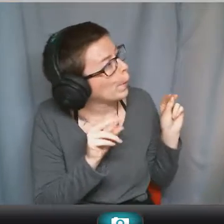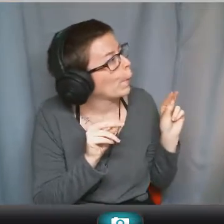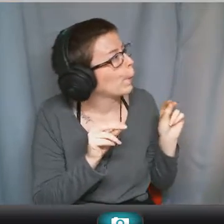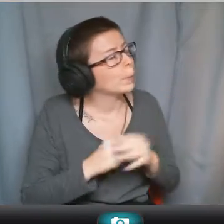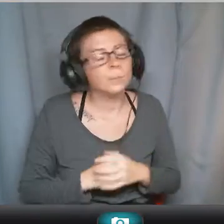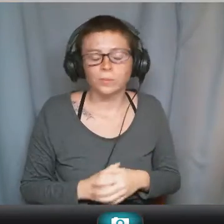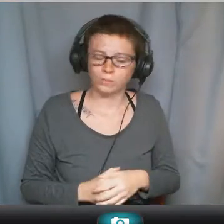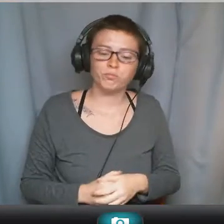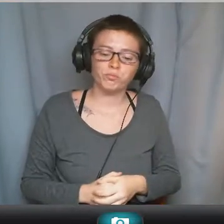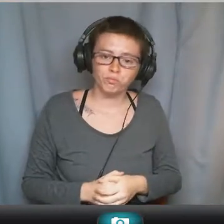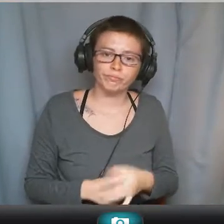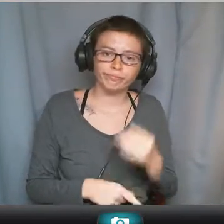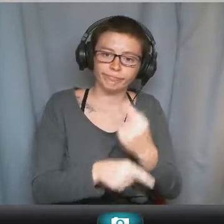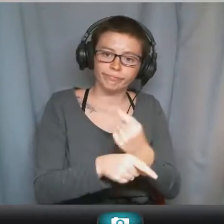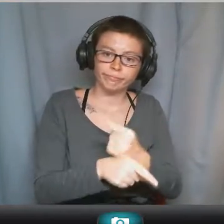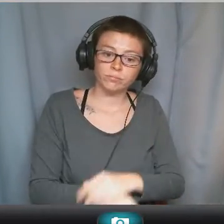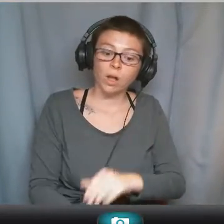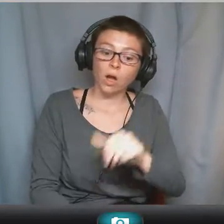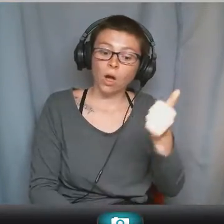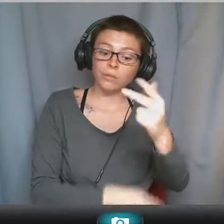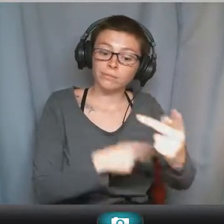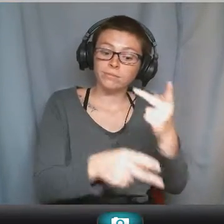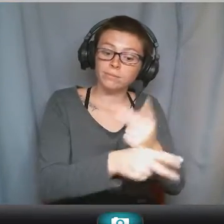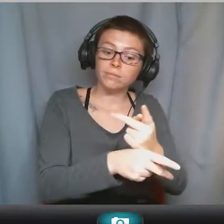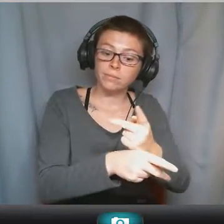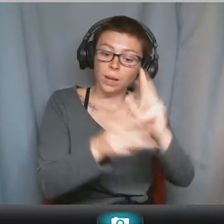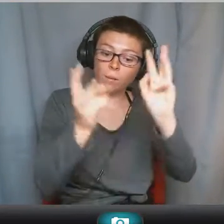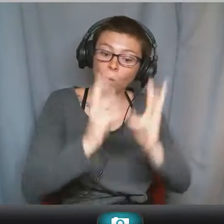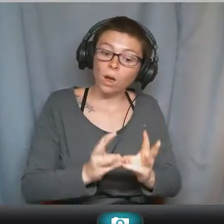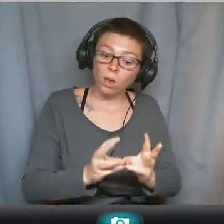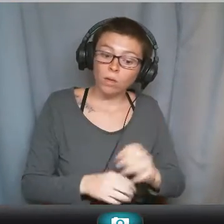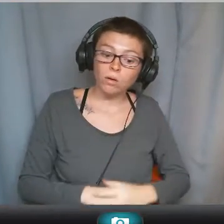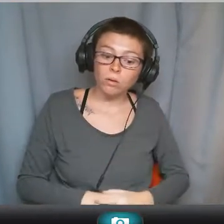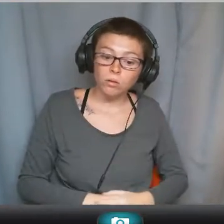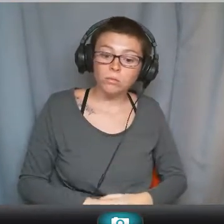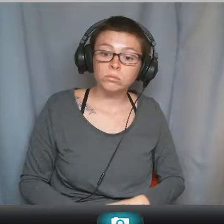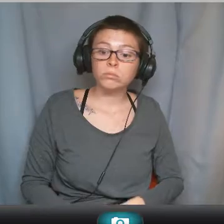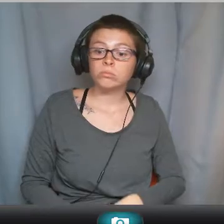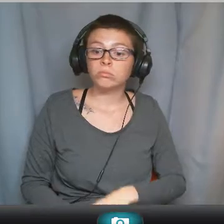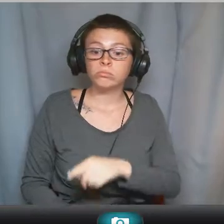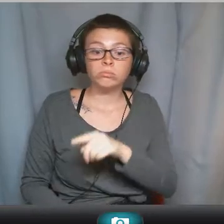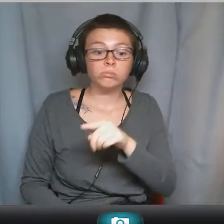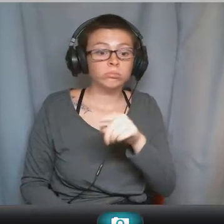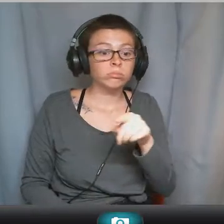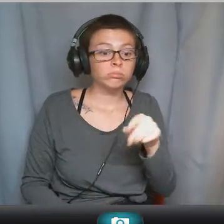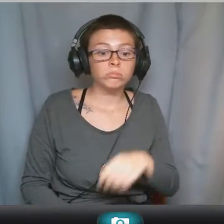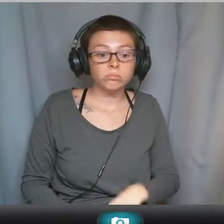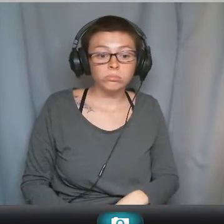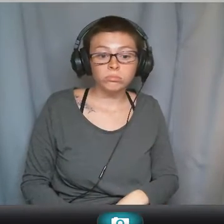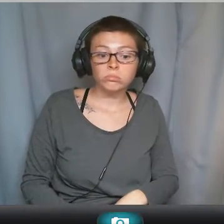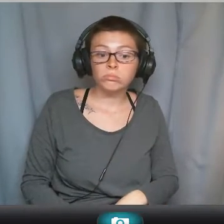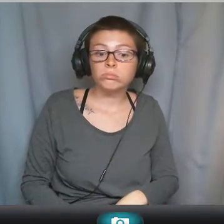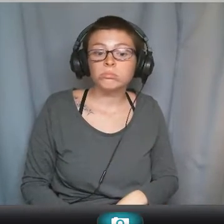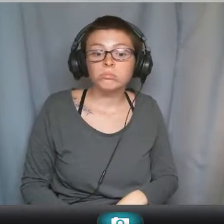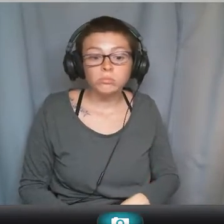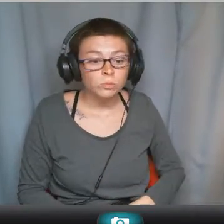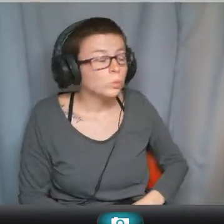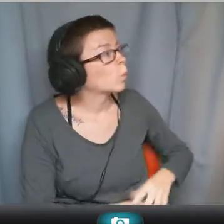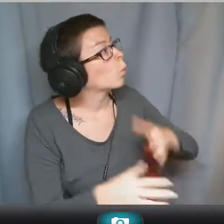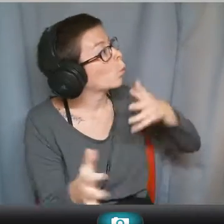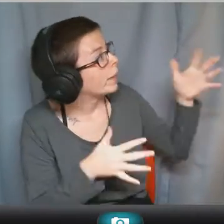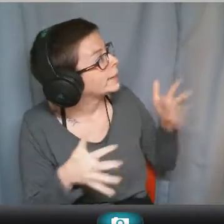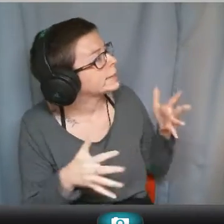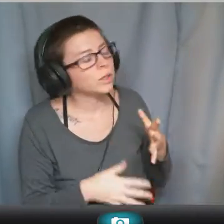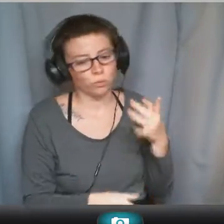there any other kinds of weathers? Windy. Windy. Good for you. Windy. Can be windy at